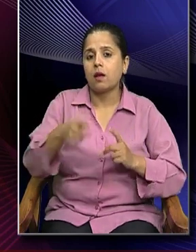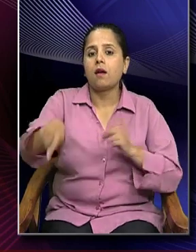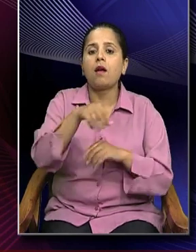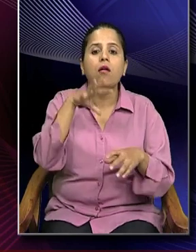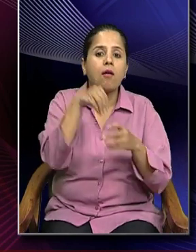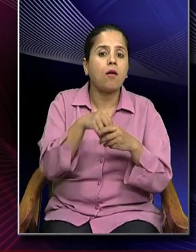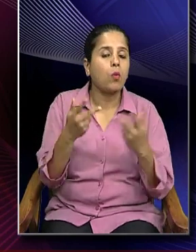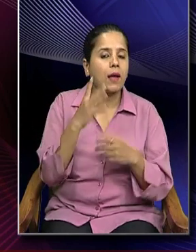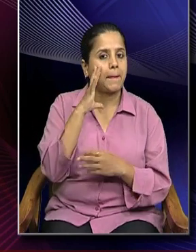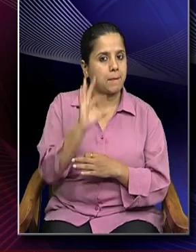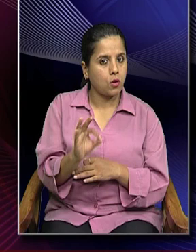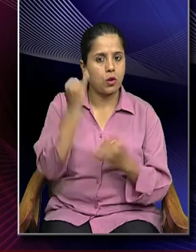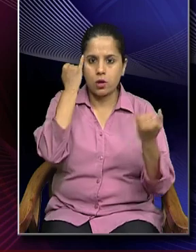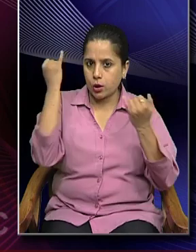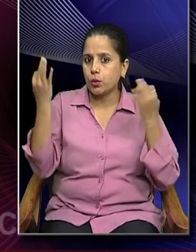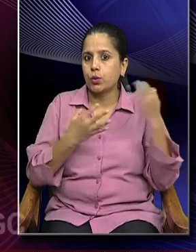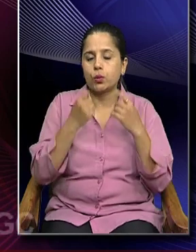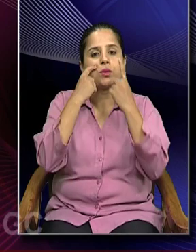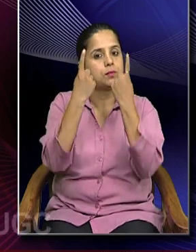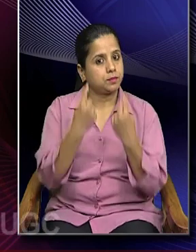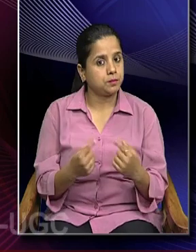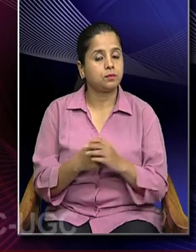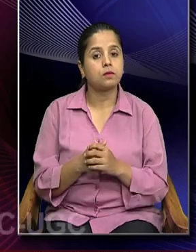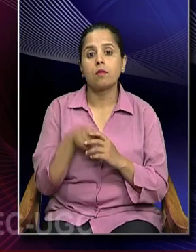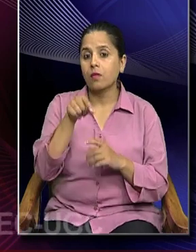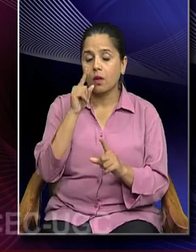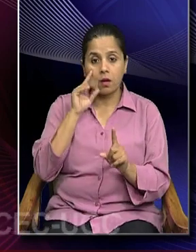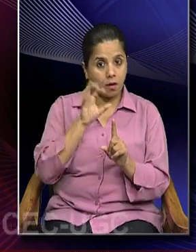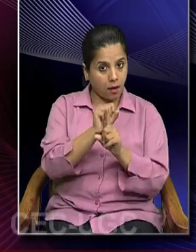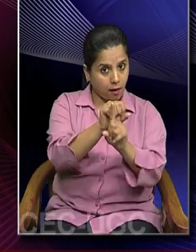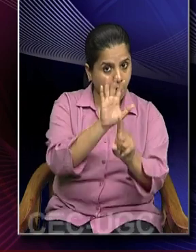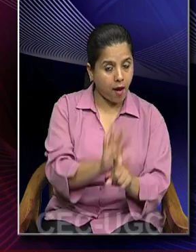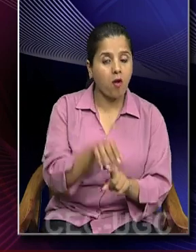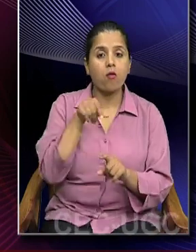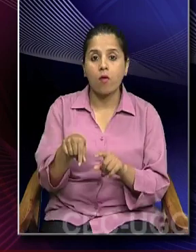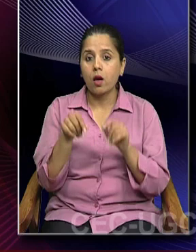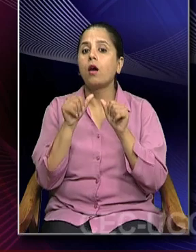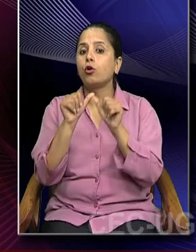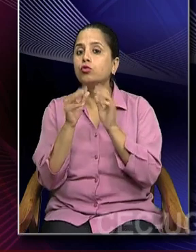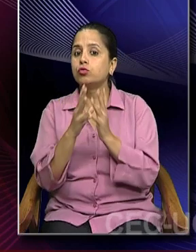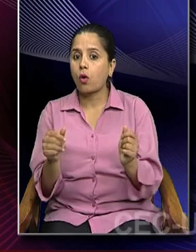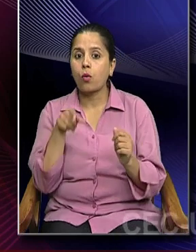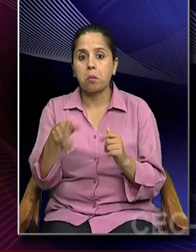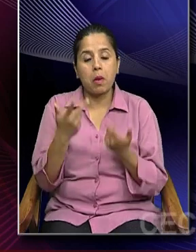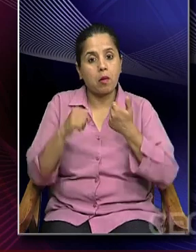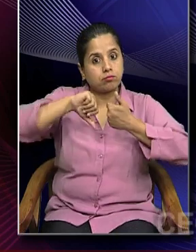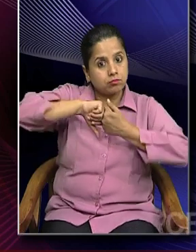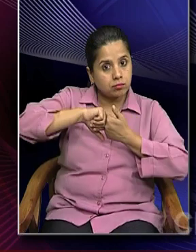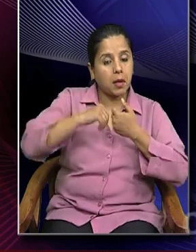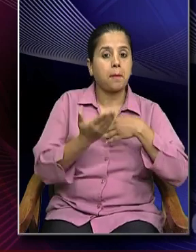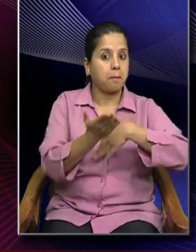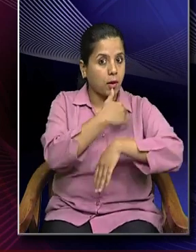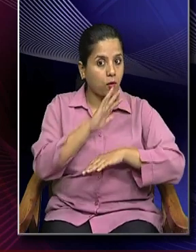the importance of innovative assessment. It identifies and addresses the potential risk early in